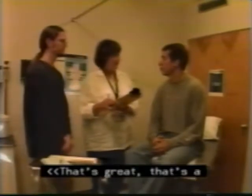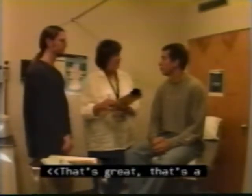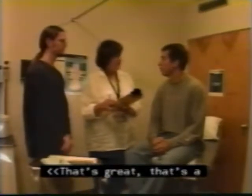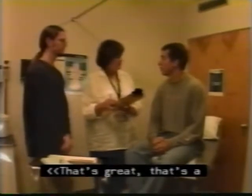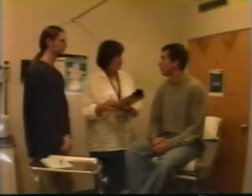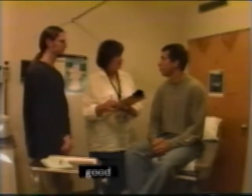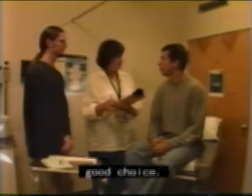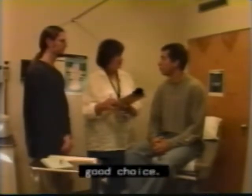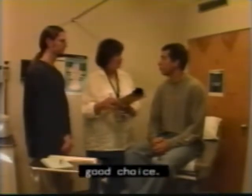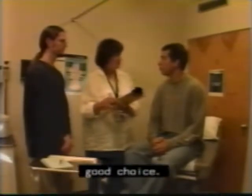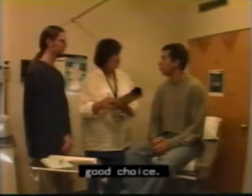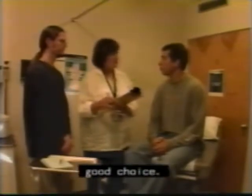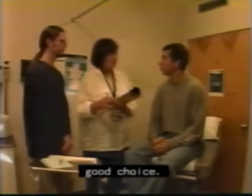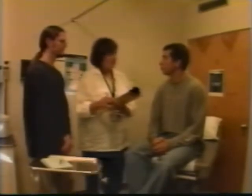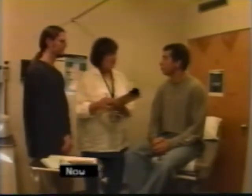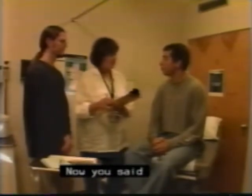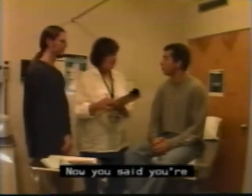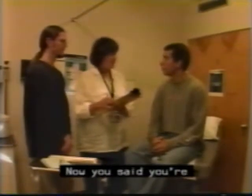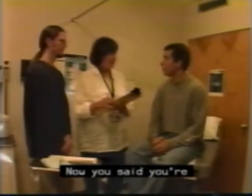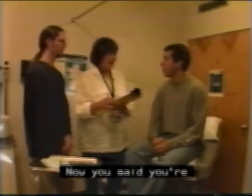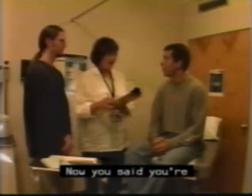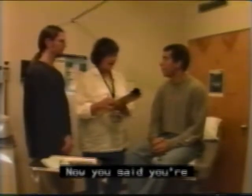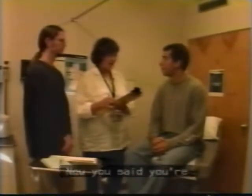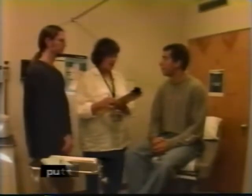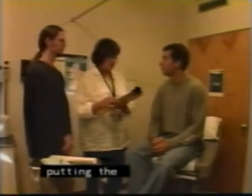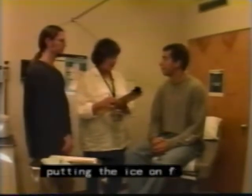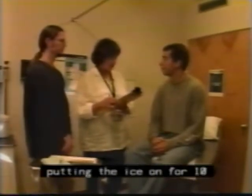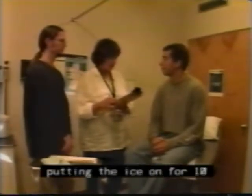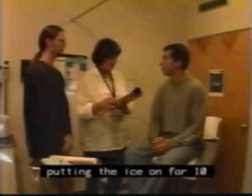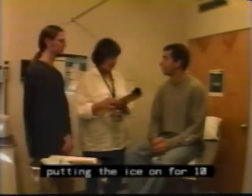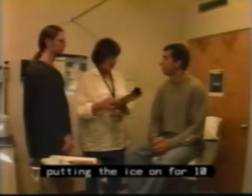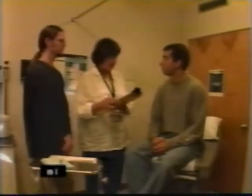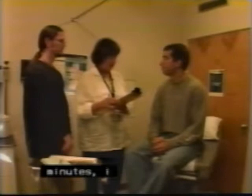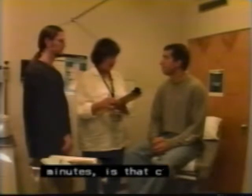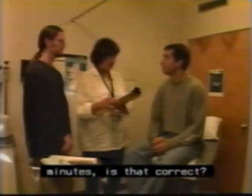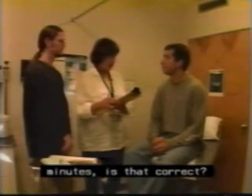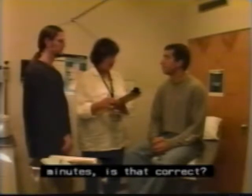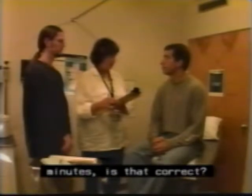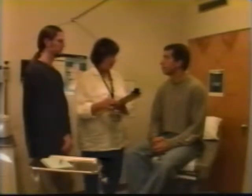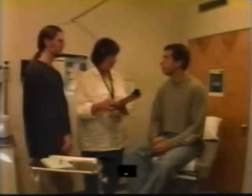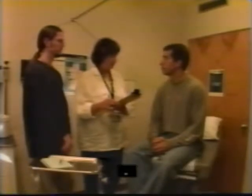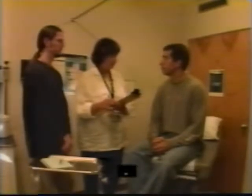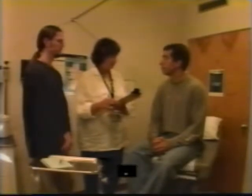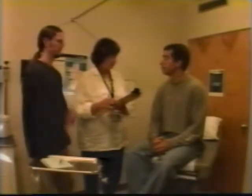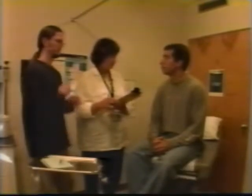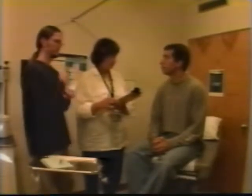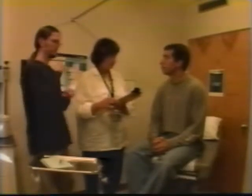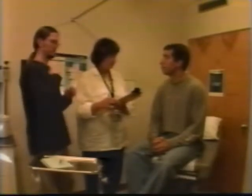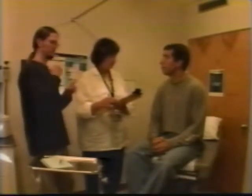great. That's a good choice. Now, you said you're putting the ice on for 10 minutes. Is that correct?